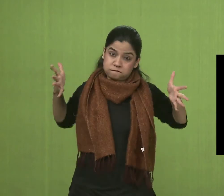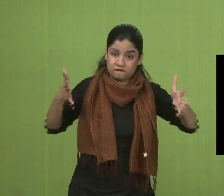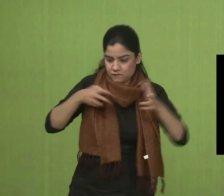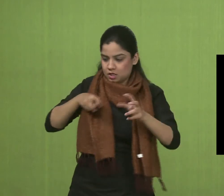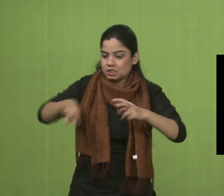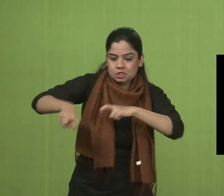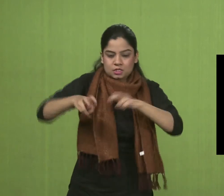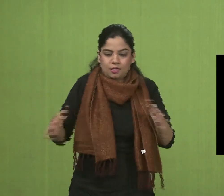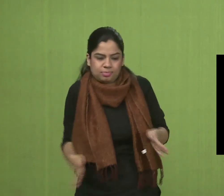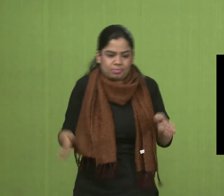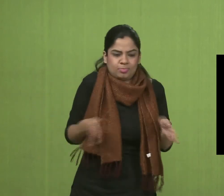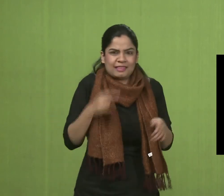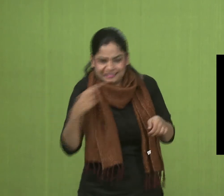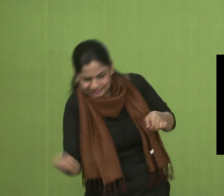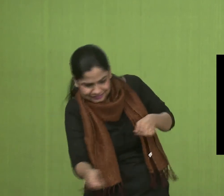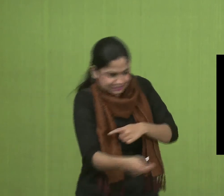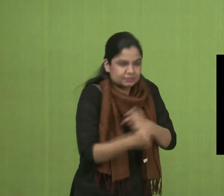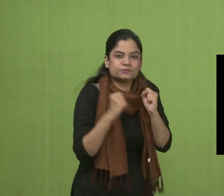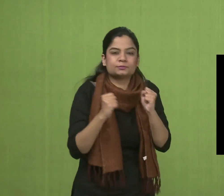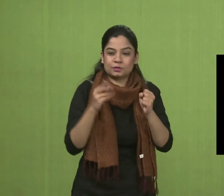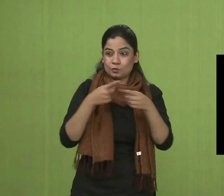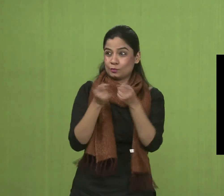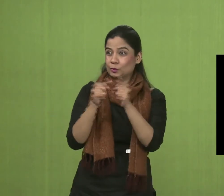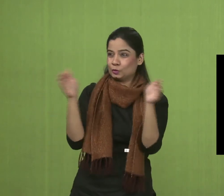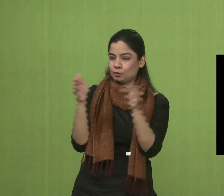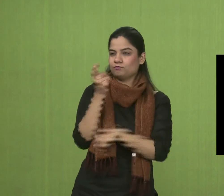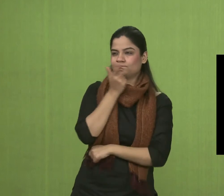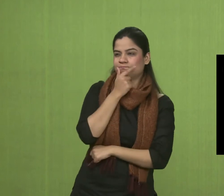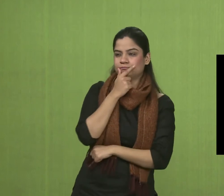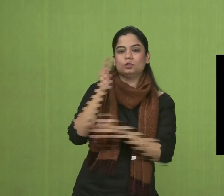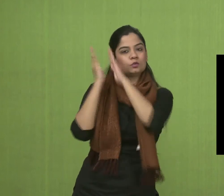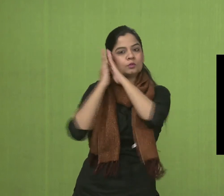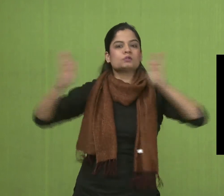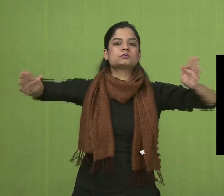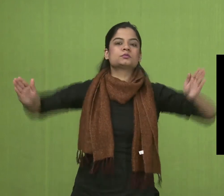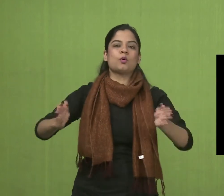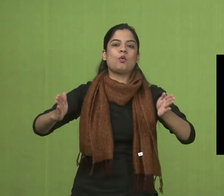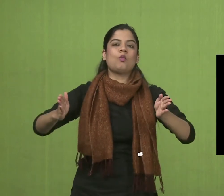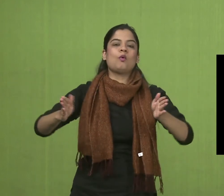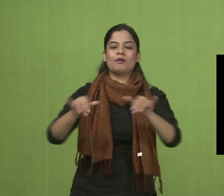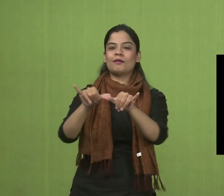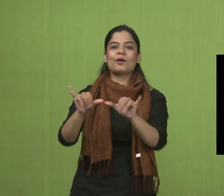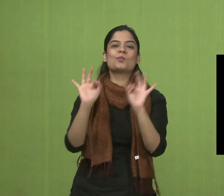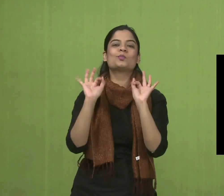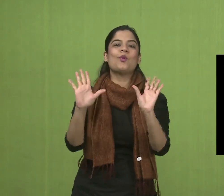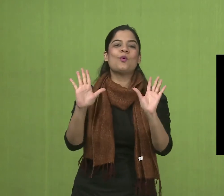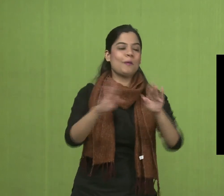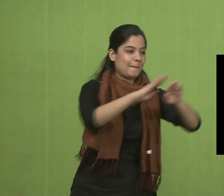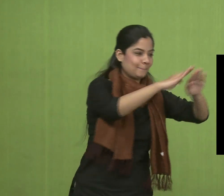bigger bed in a small bedroom, so have a smaller bed. Have a smaller bed, a smaller